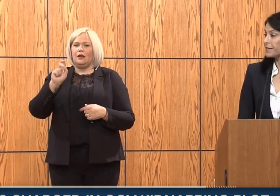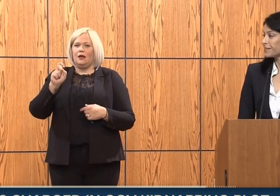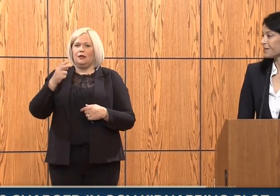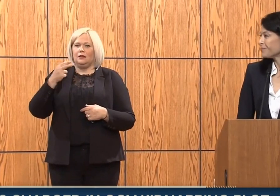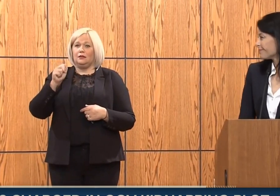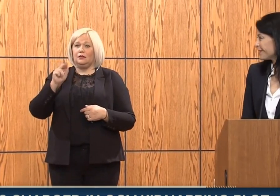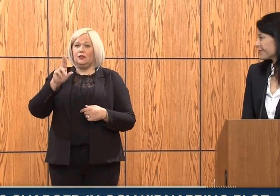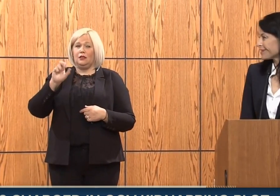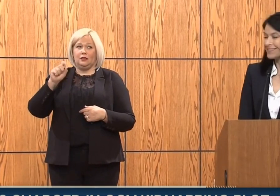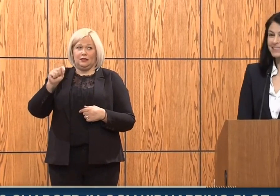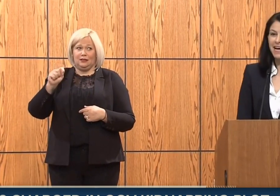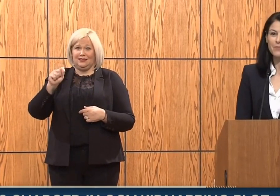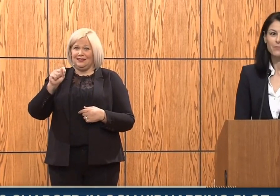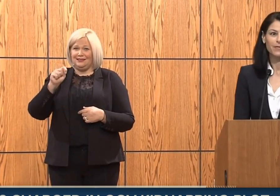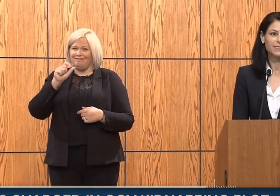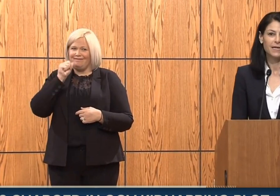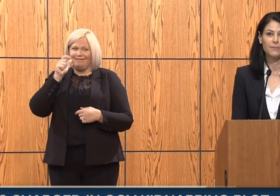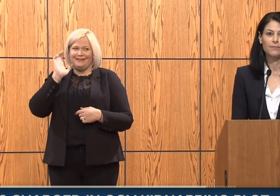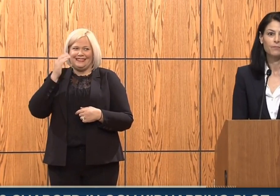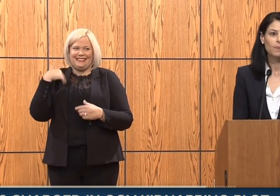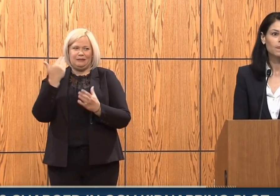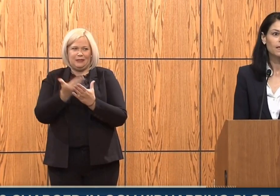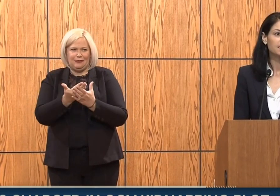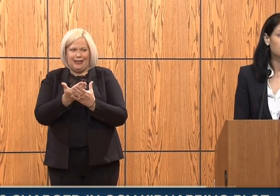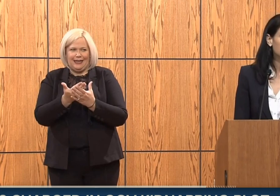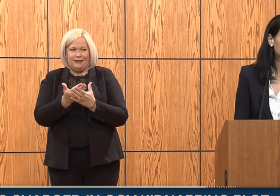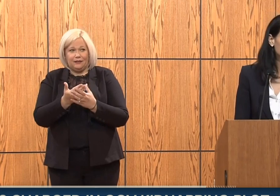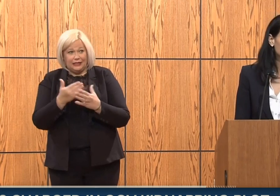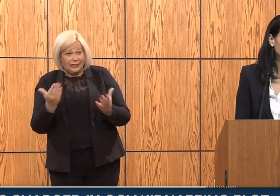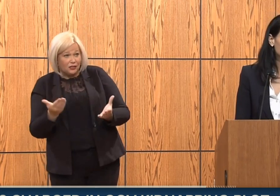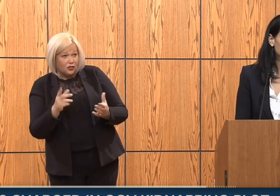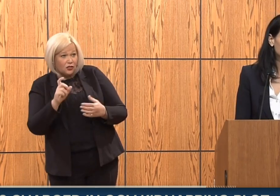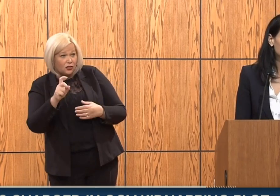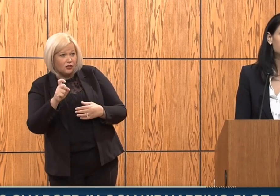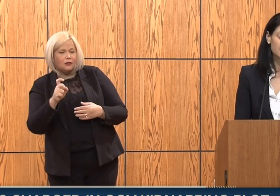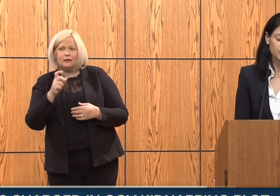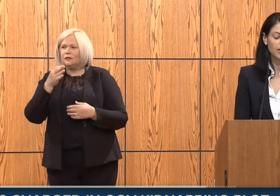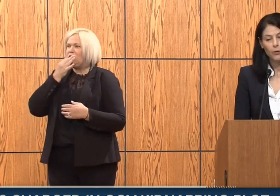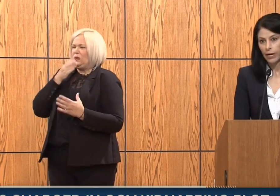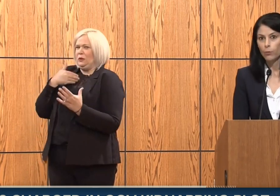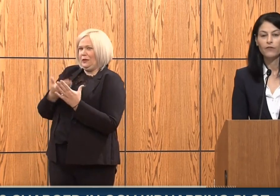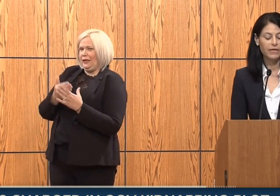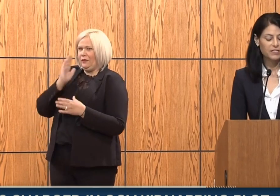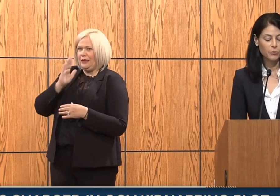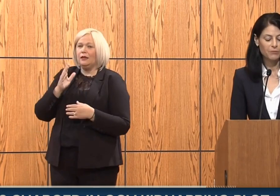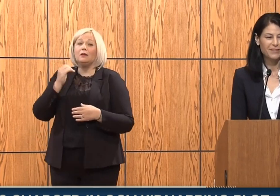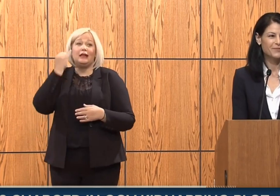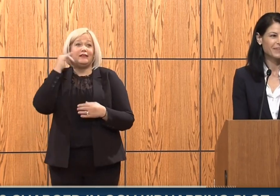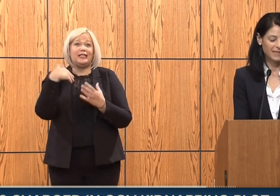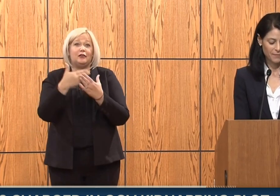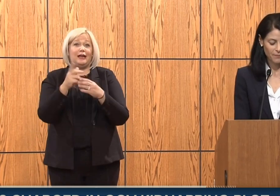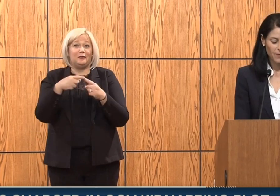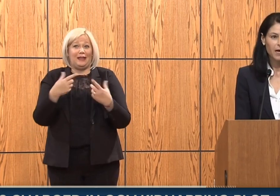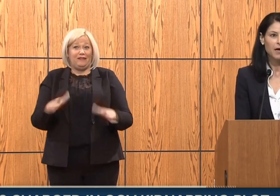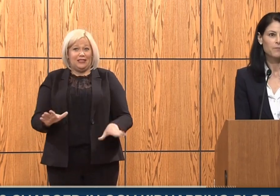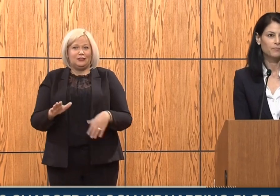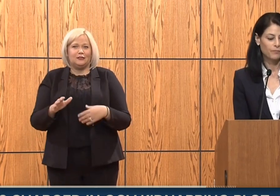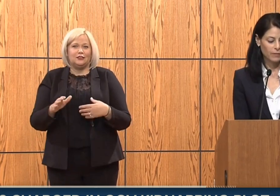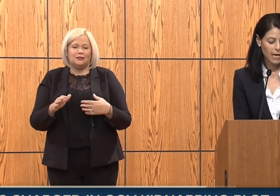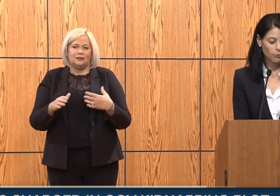Hawkshurst has not made it with us in time, but is he here? He's on his way? Okay. Well, if he gets here when I'm done